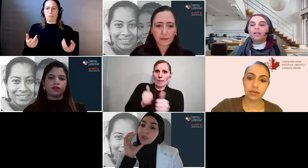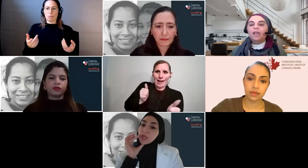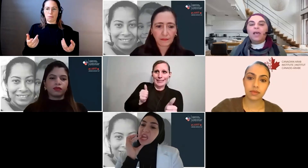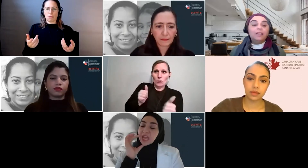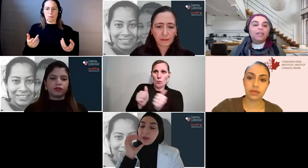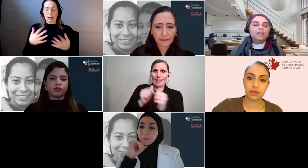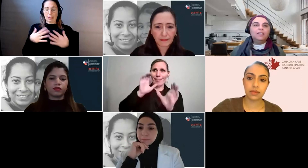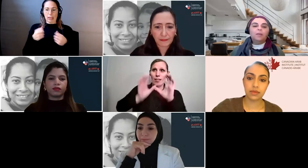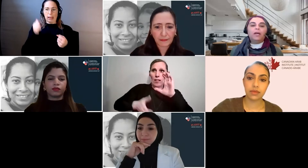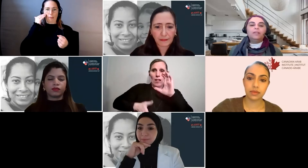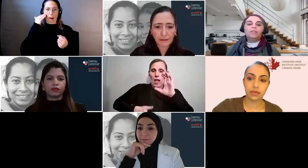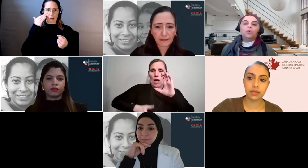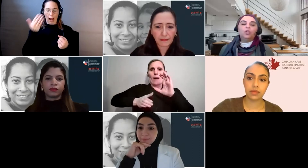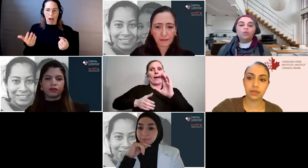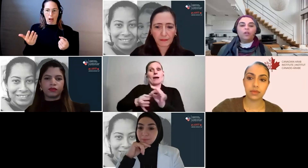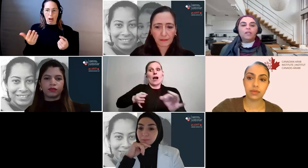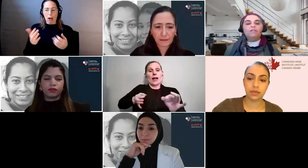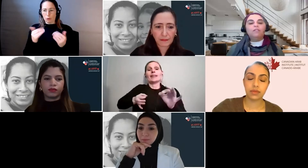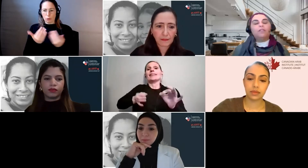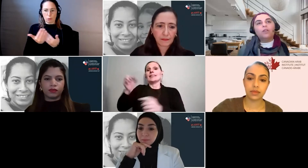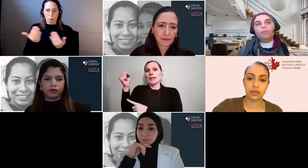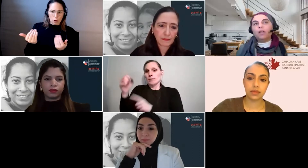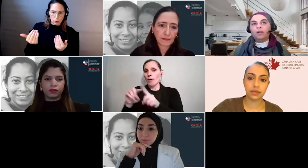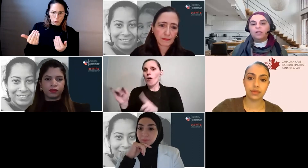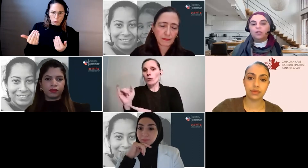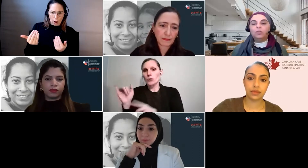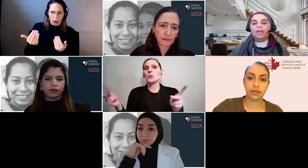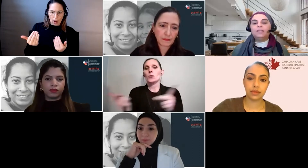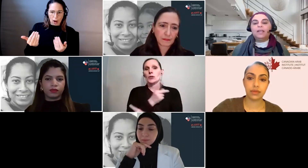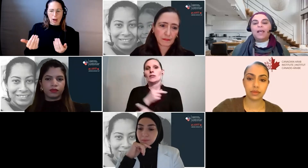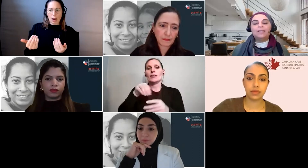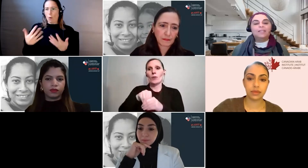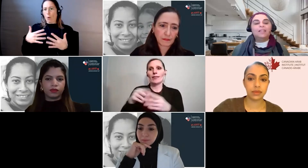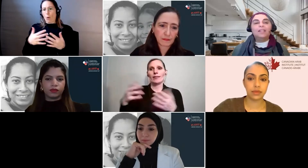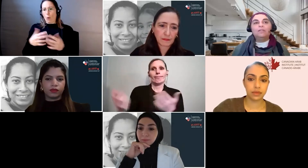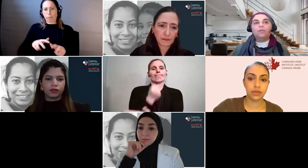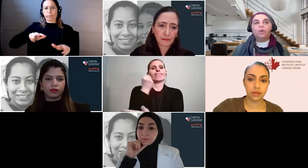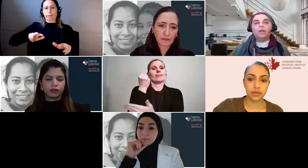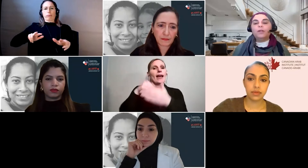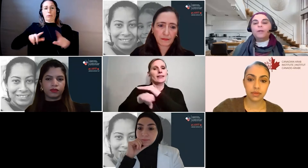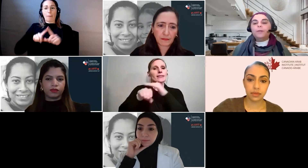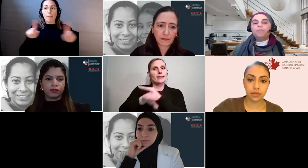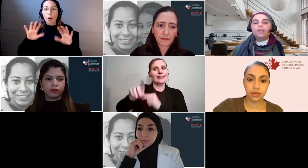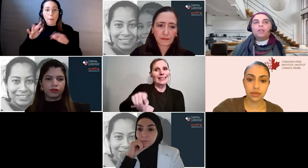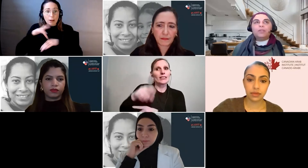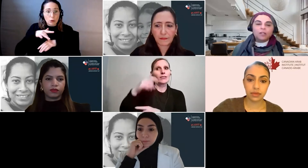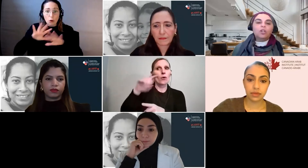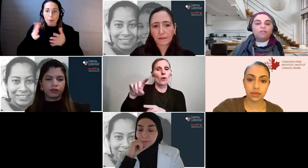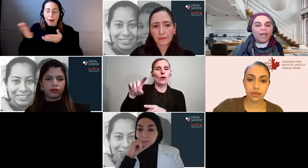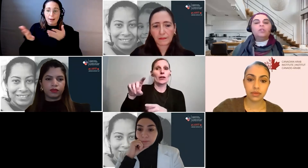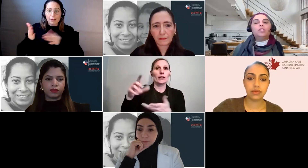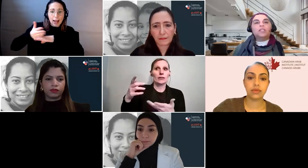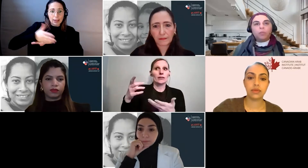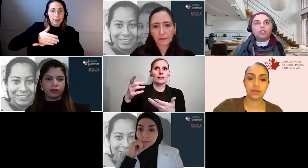gaps and needs, but we're also falling even further behind in utilizing and accessing the need for the potential